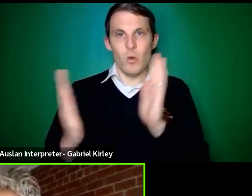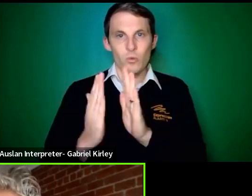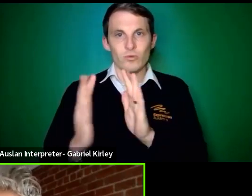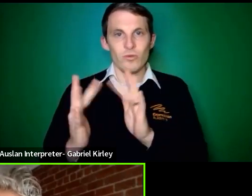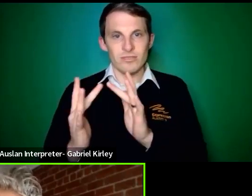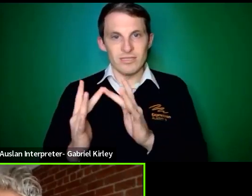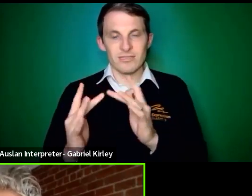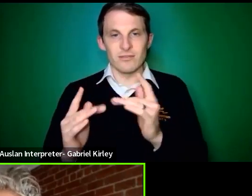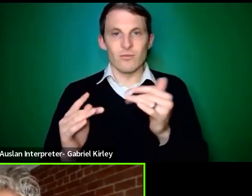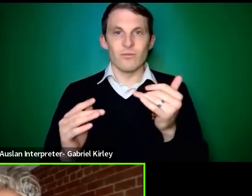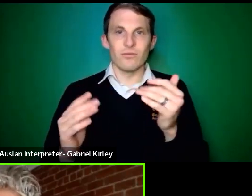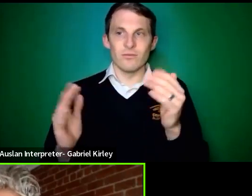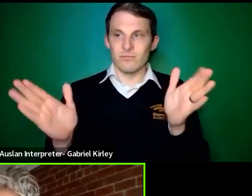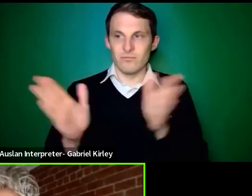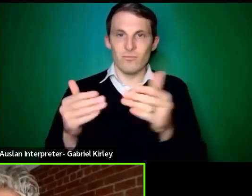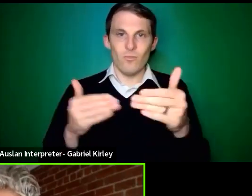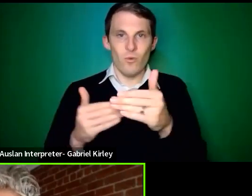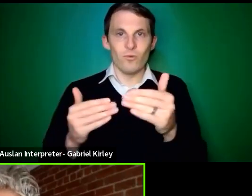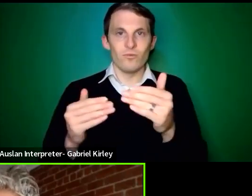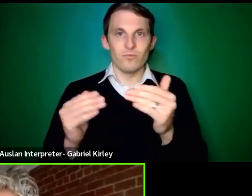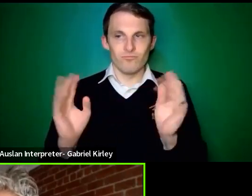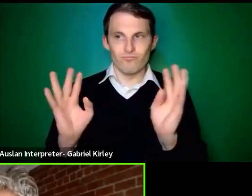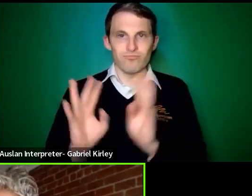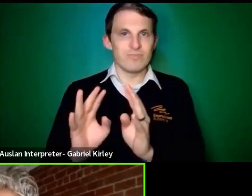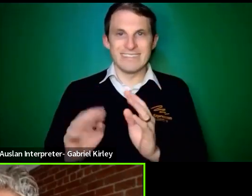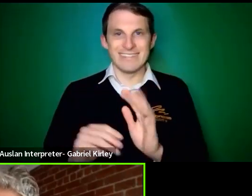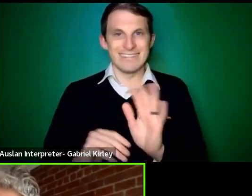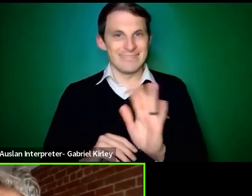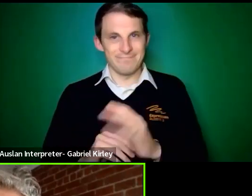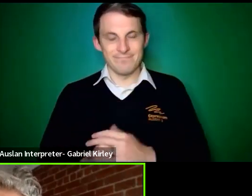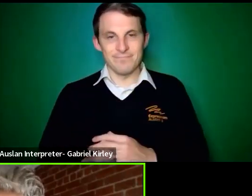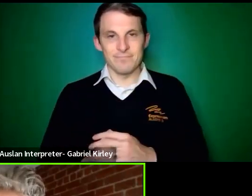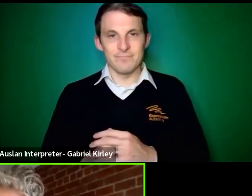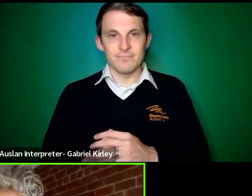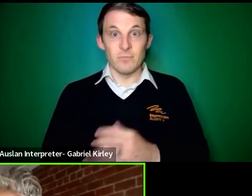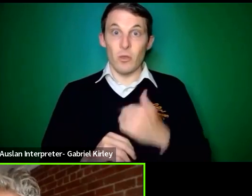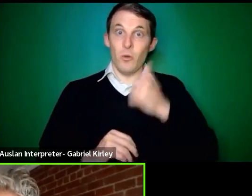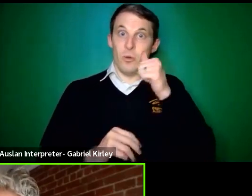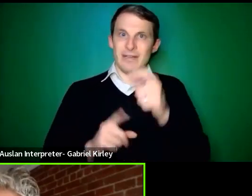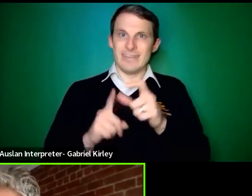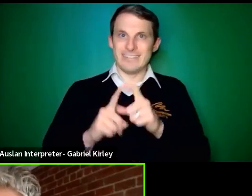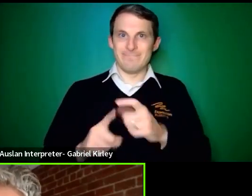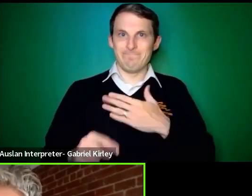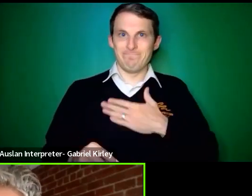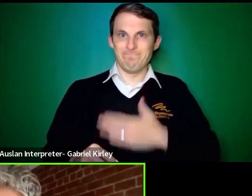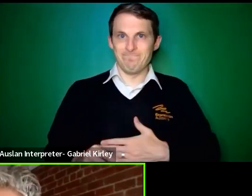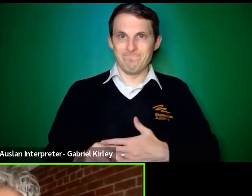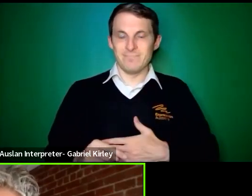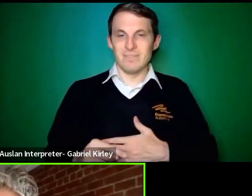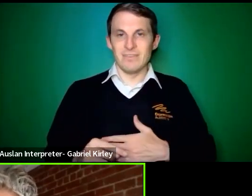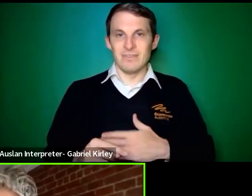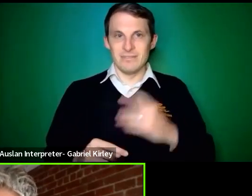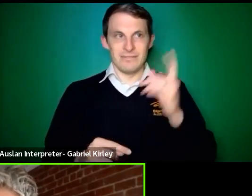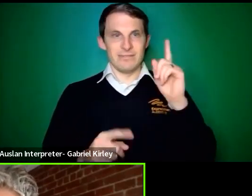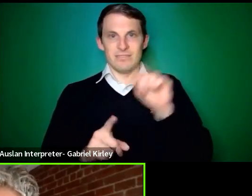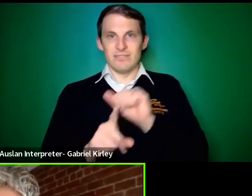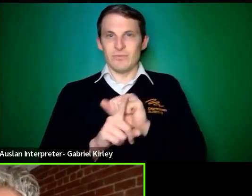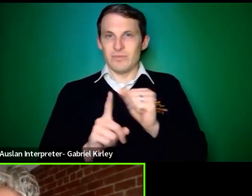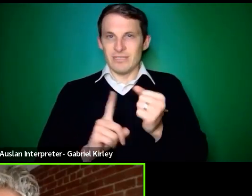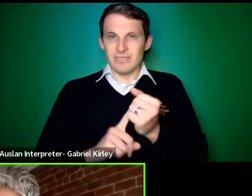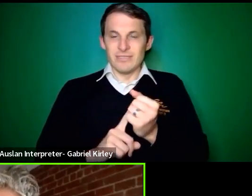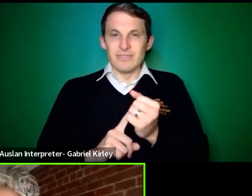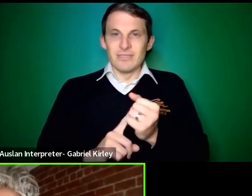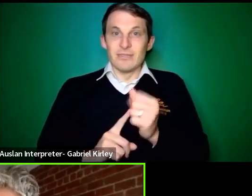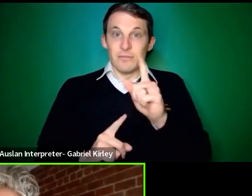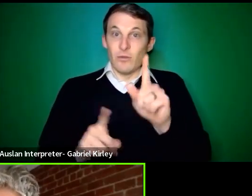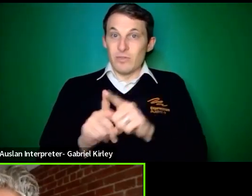sharing tight spaces. So I know that is hard to take at these times, but is also another